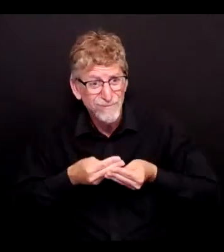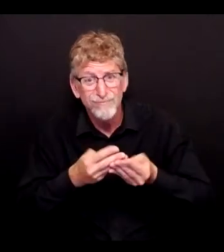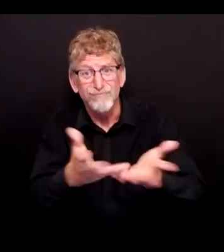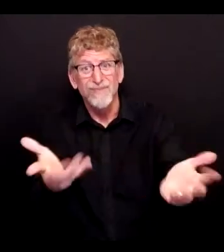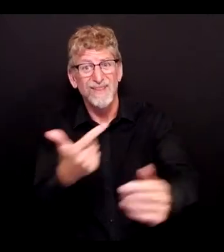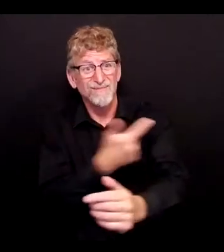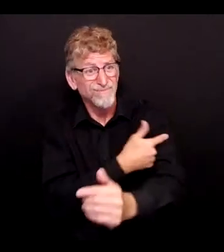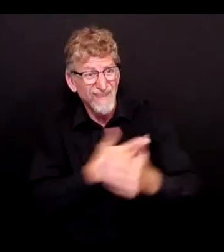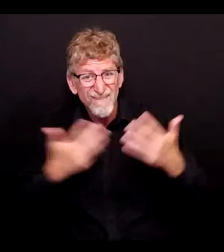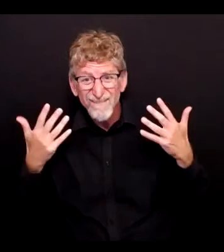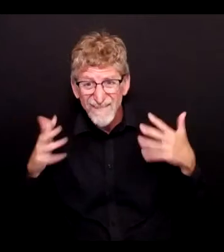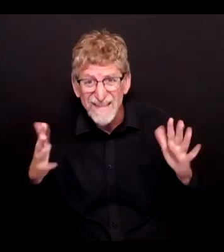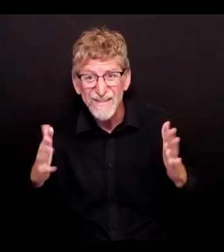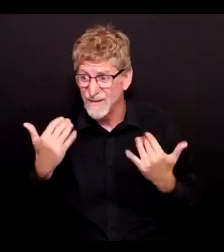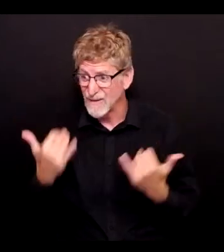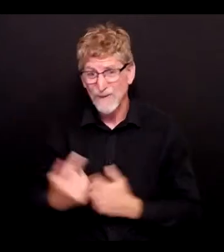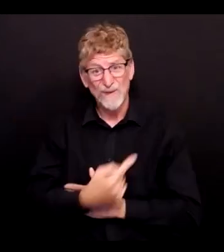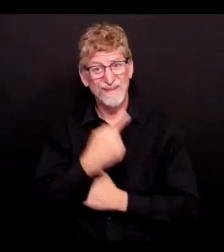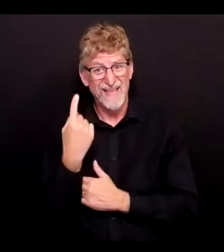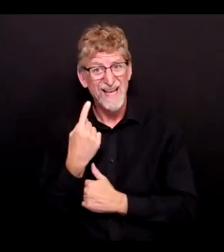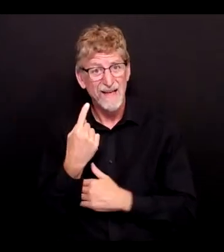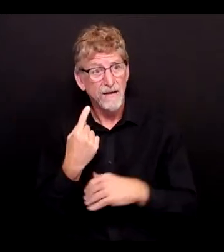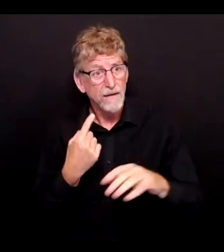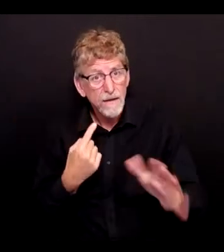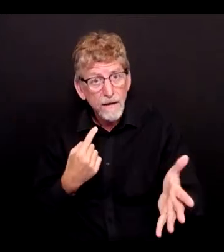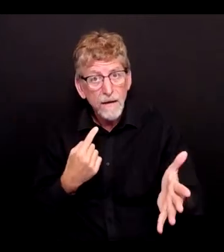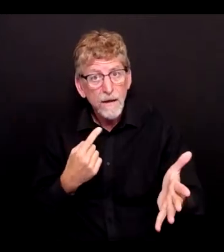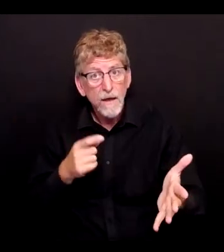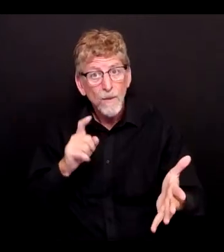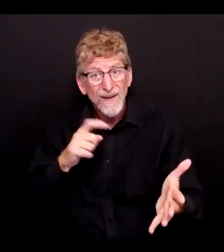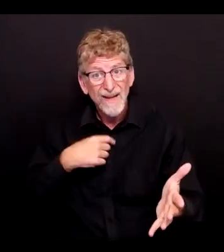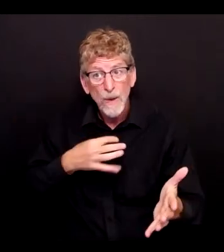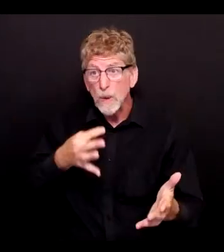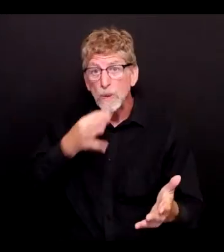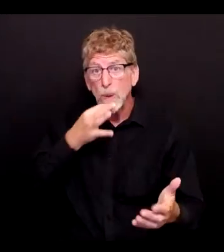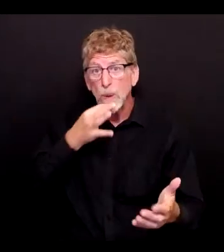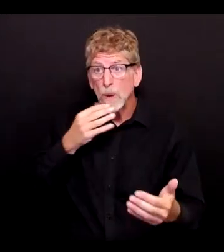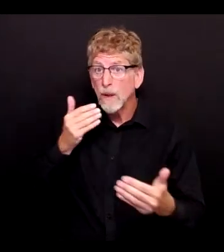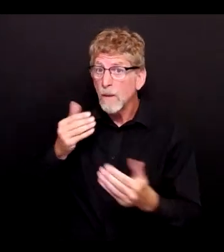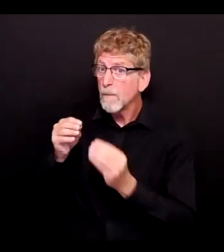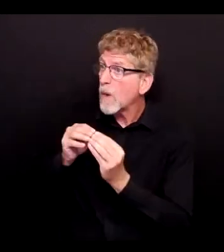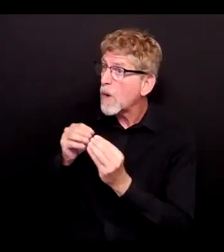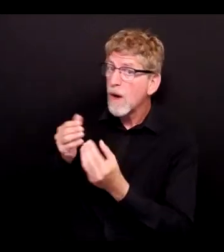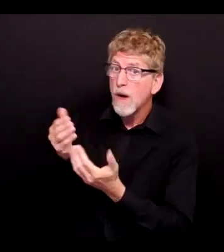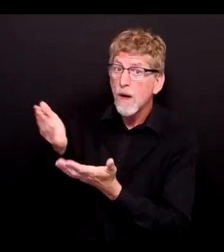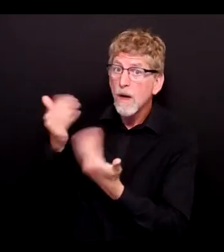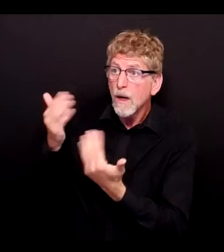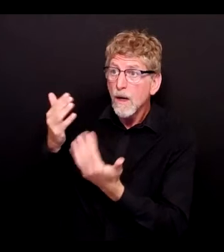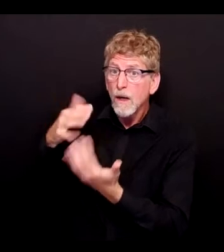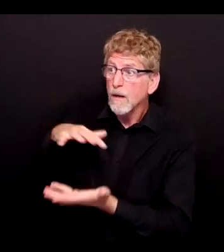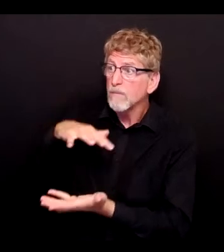supply outstrip demand, that people aren't going to want it as much anymore? And do you have any plans in place to kind of get the remaining people in to get their